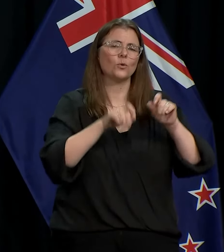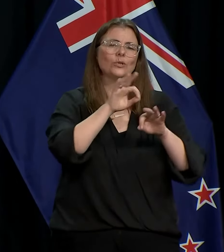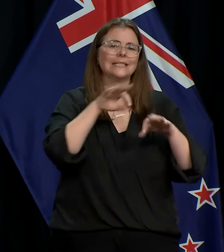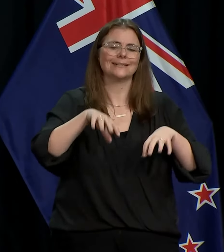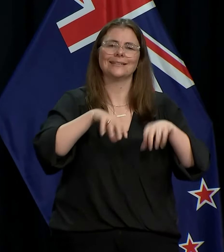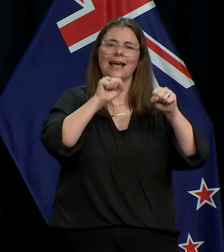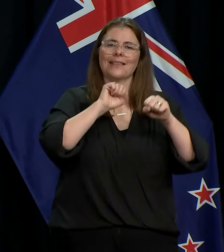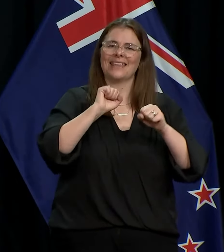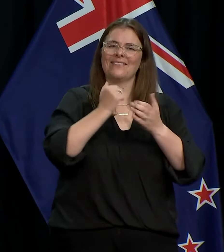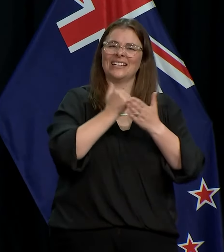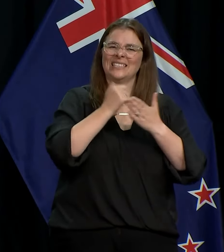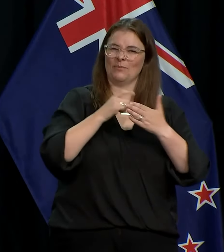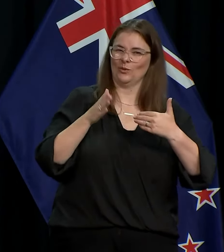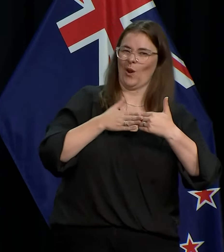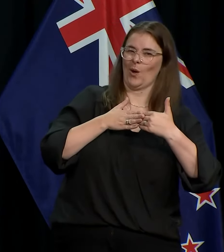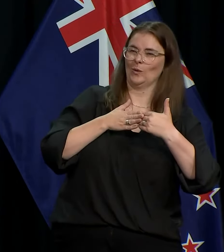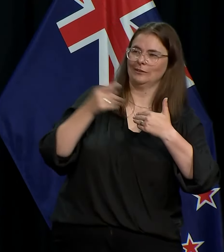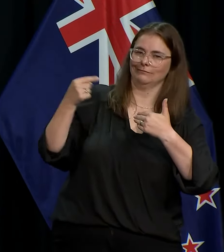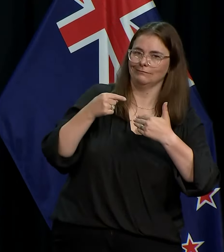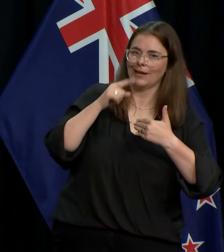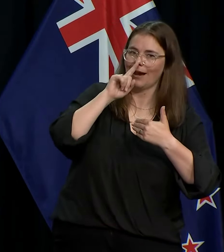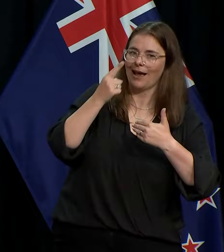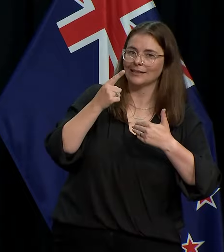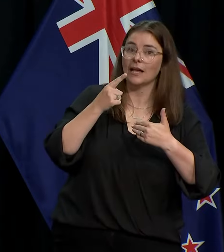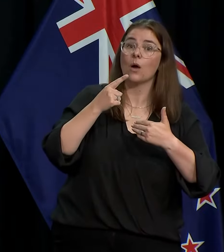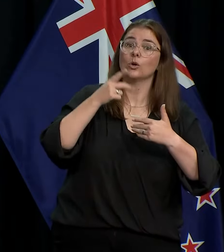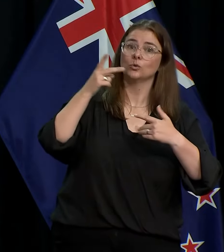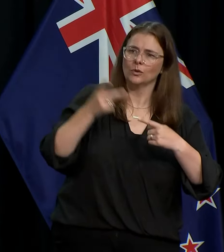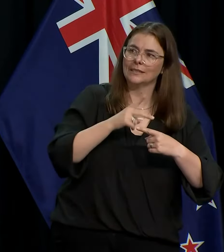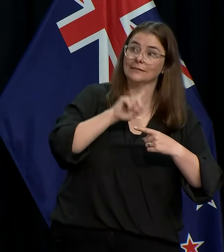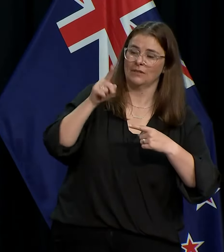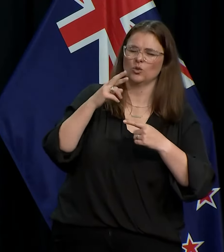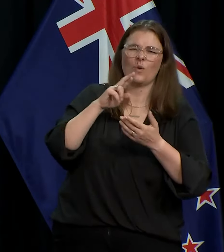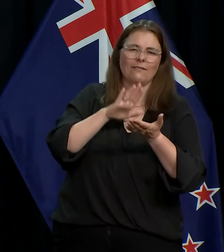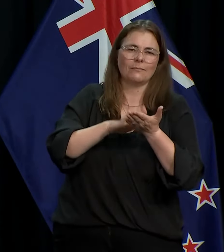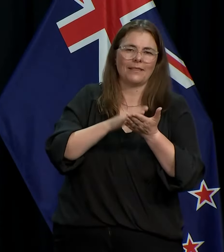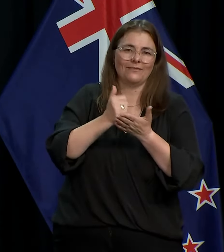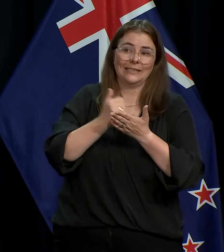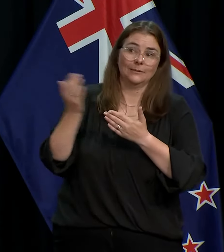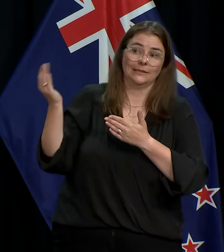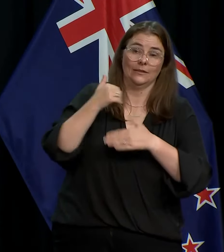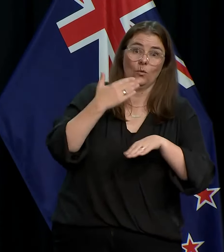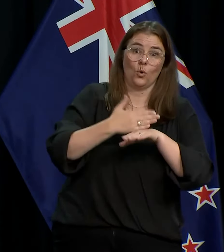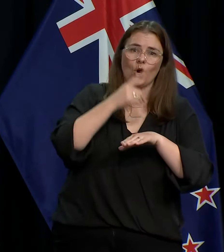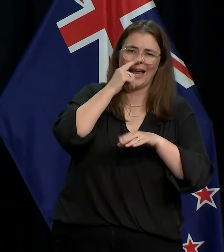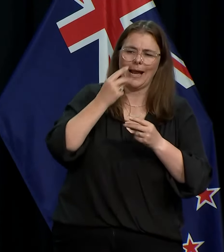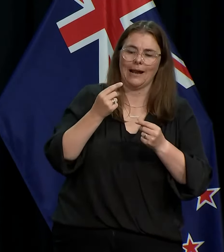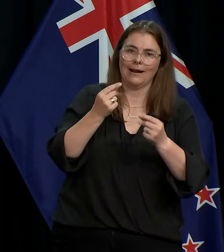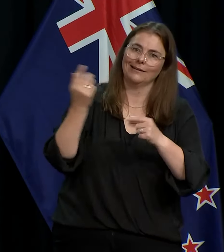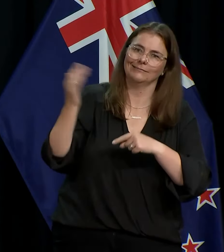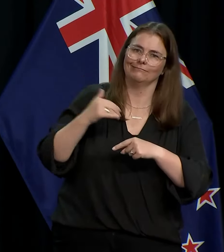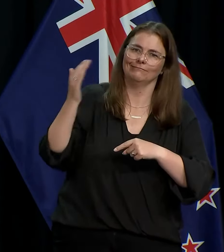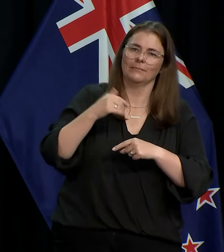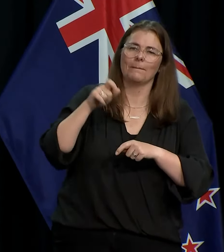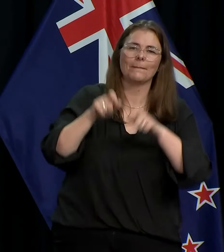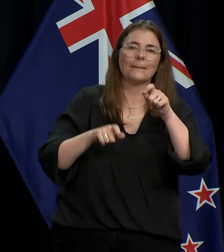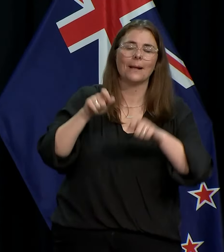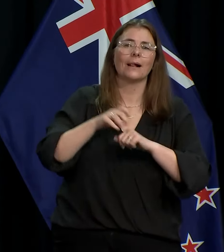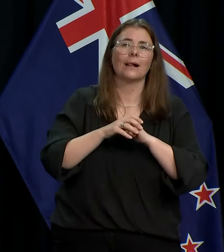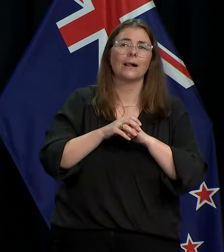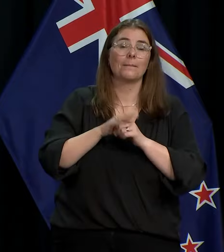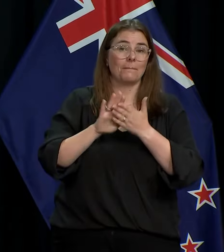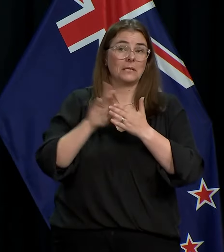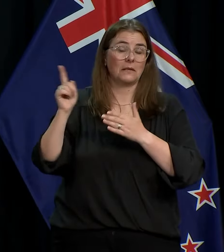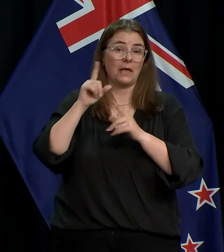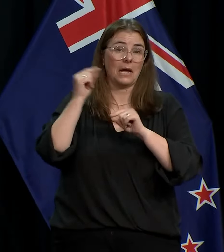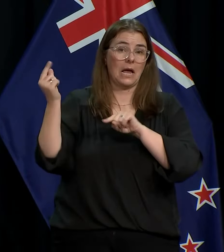visas because of our closed borders. They worked to reissue those 12-month visas to try and expedite people coming in. They're being eligible to